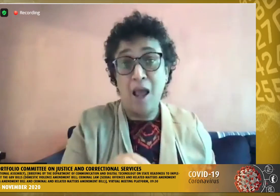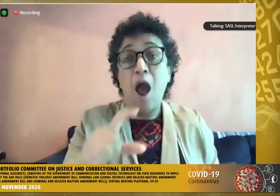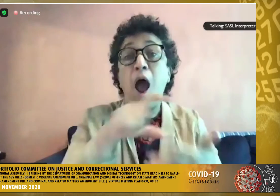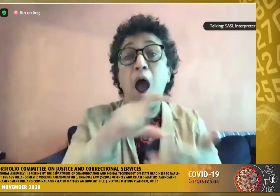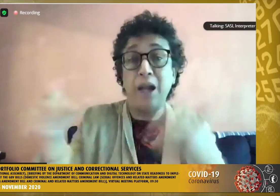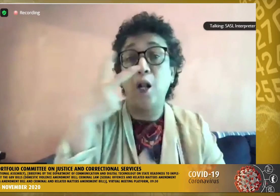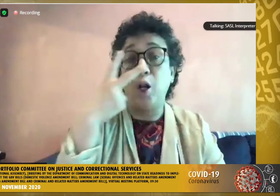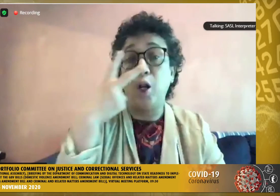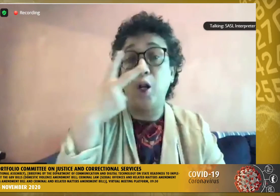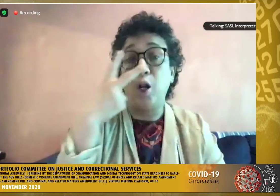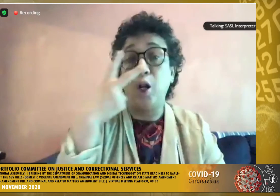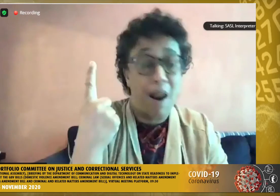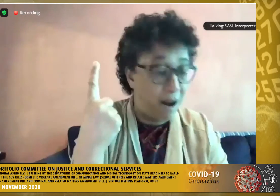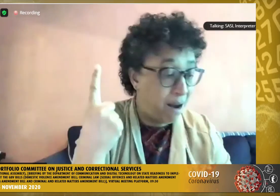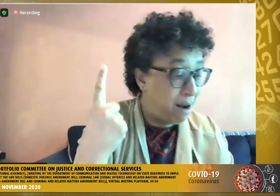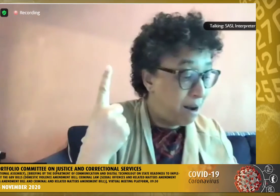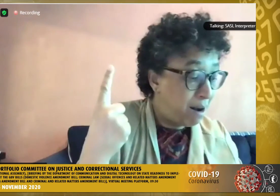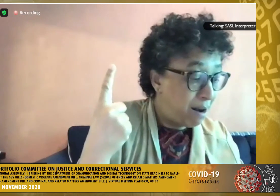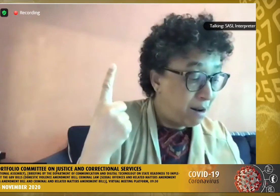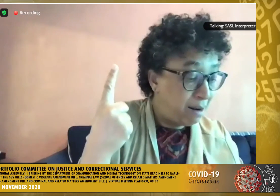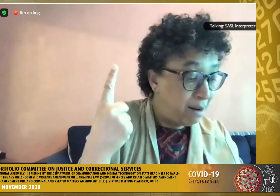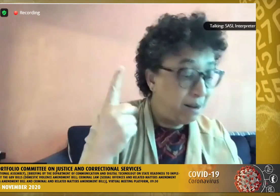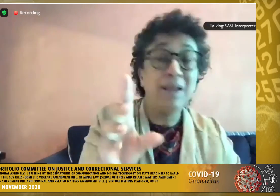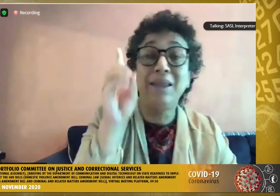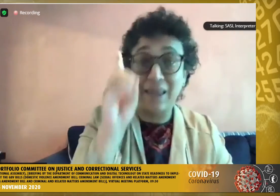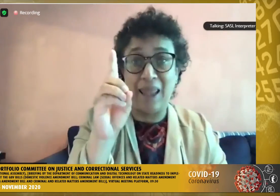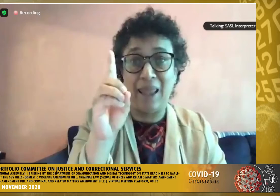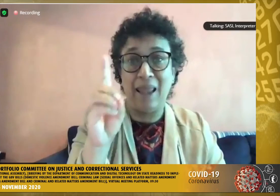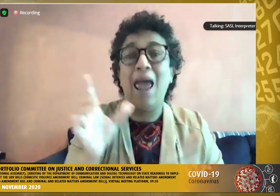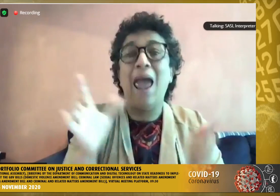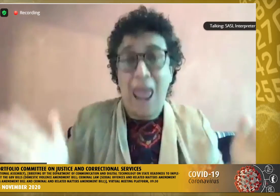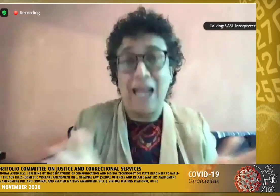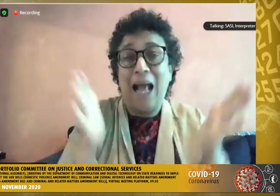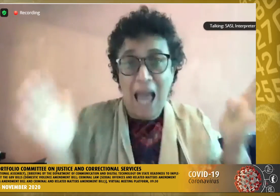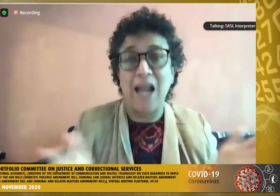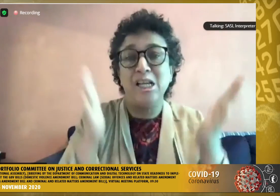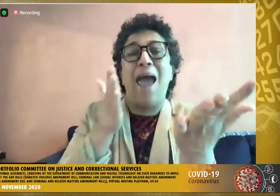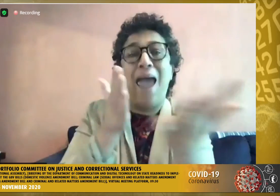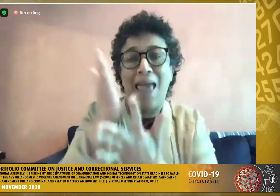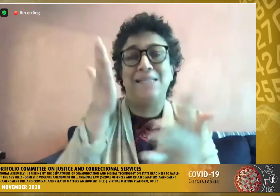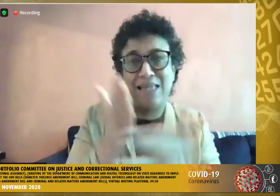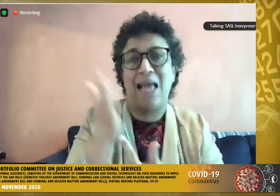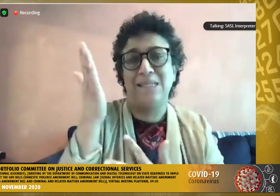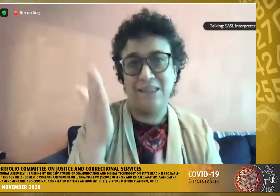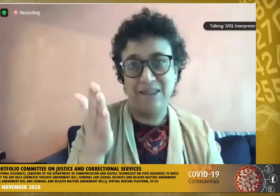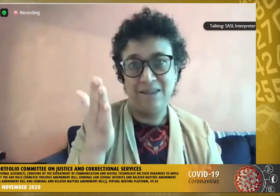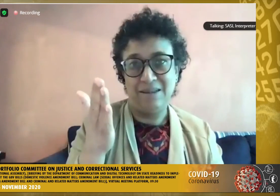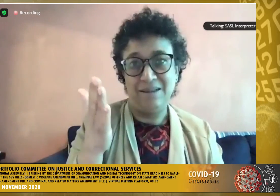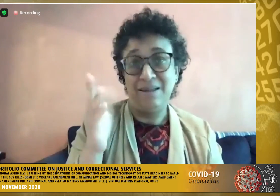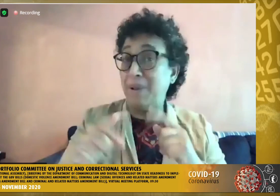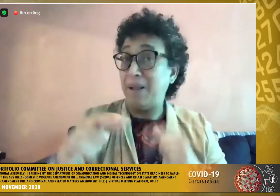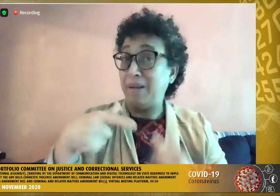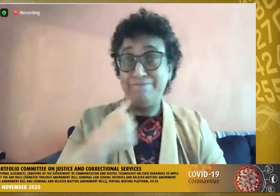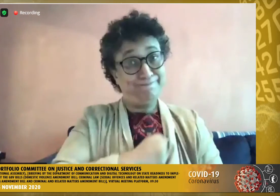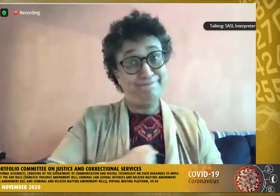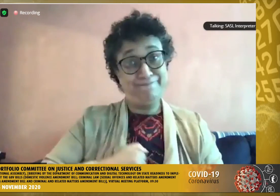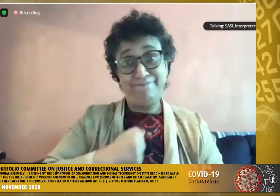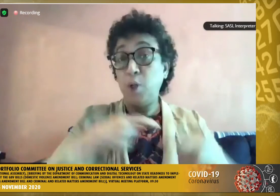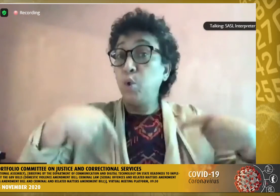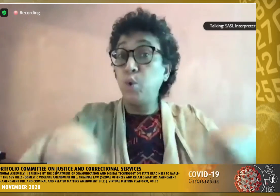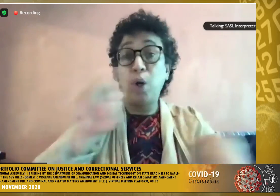the convention, the United Nations Convention on the Rights of People with Disabilities. And the first